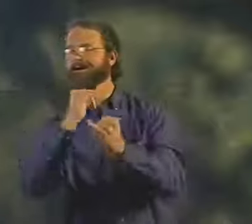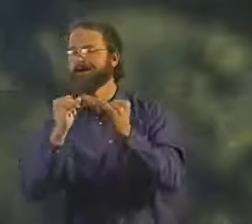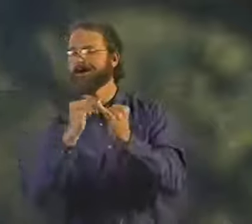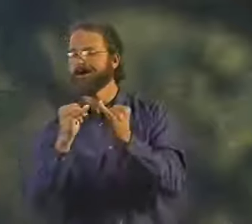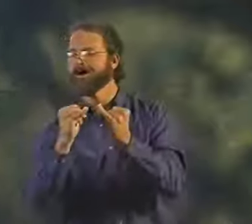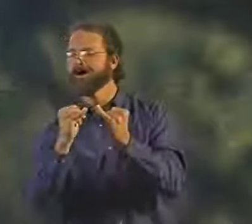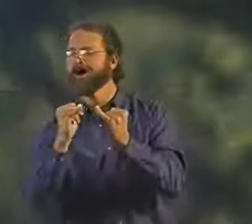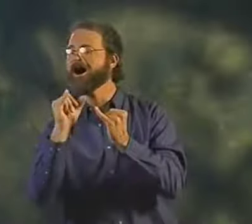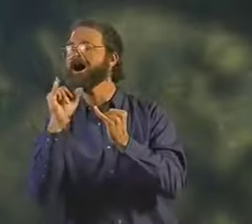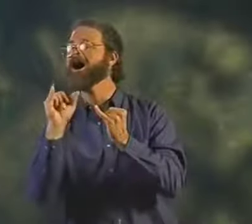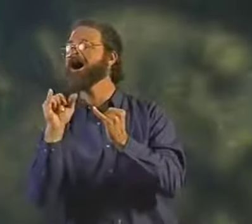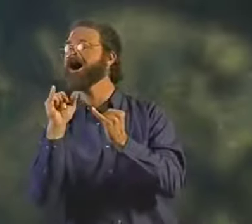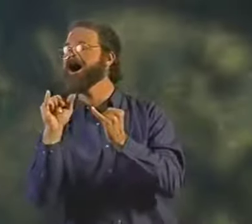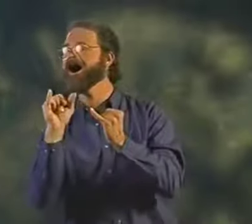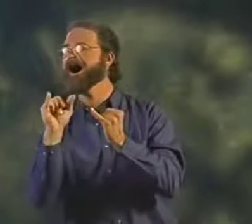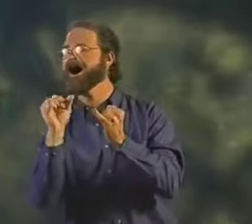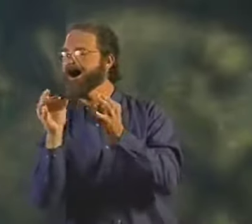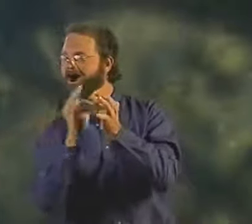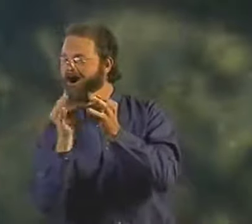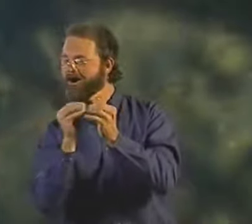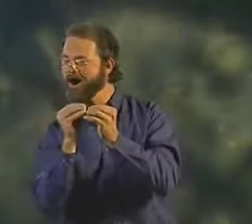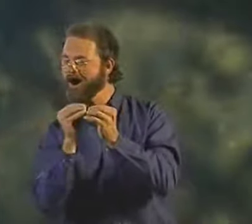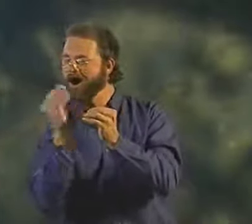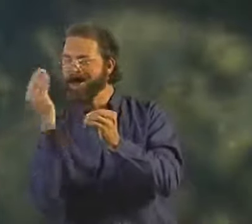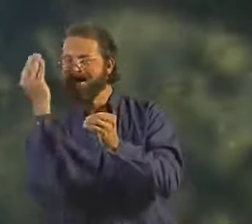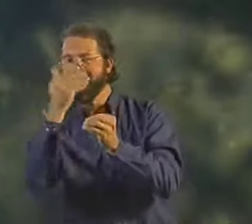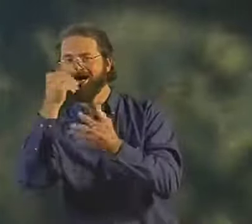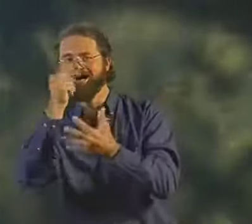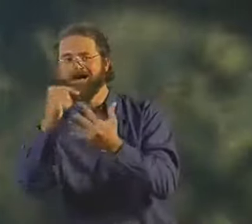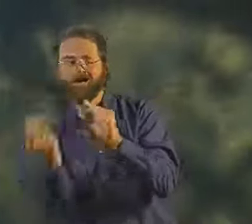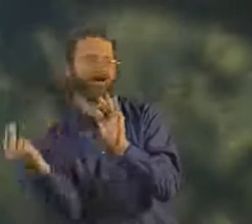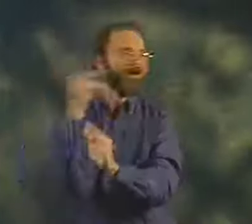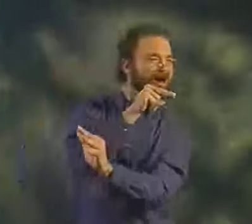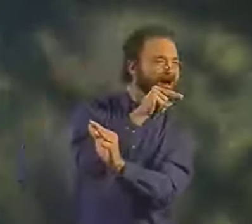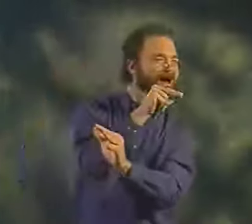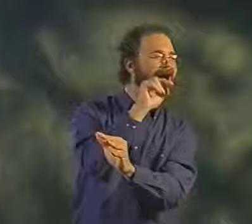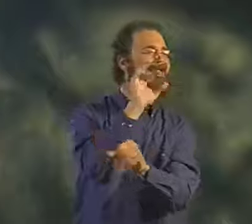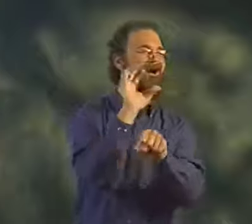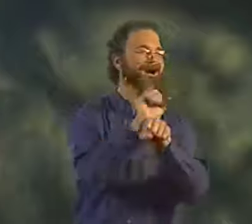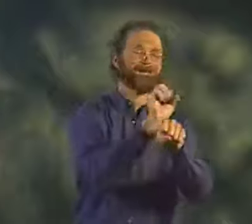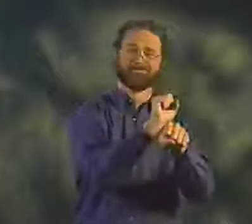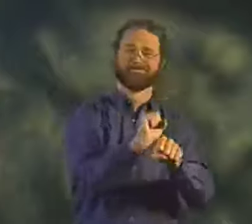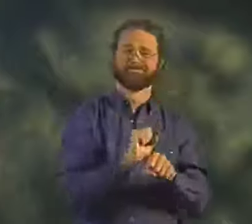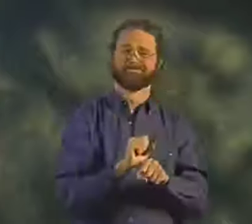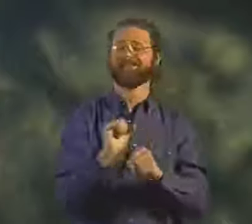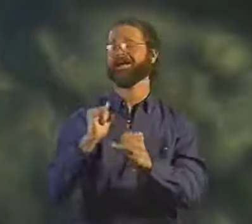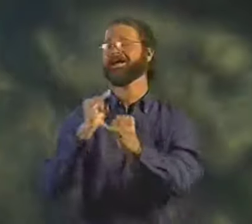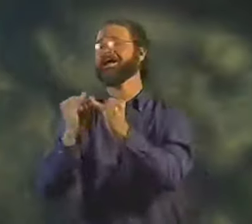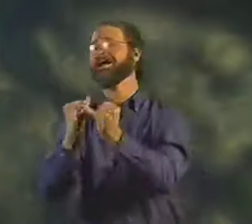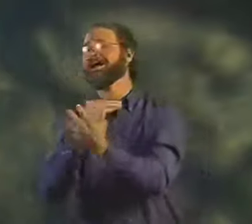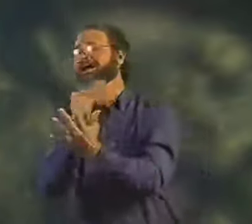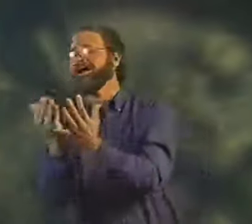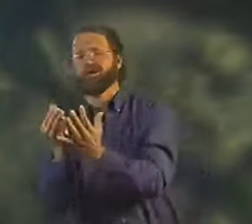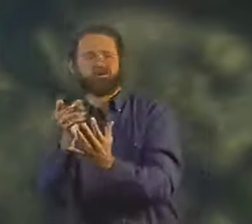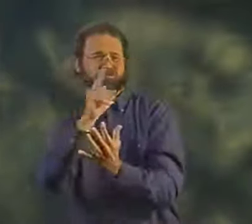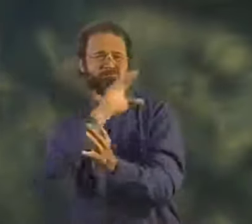go ahead to the second section. The explanations may give you an even greater appreciation. Then